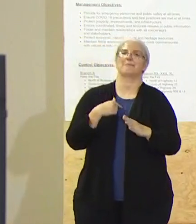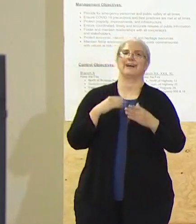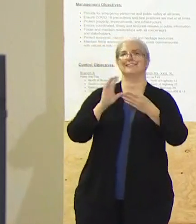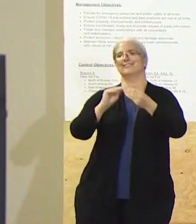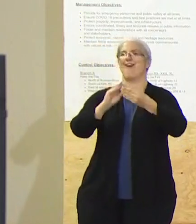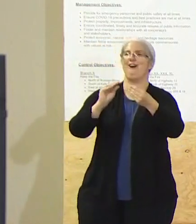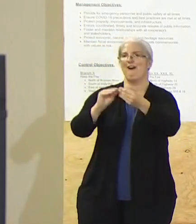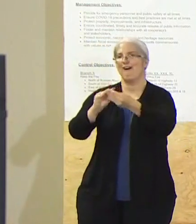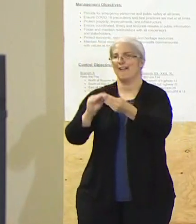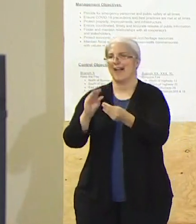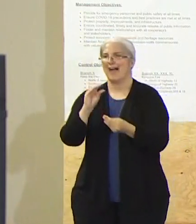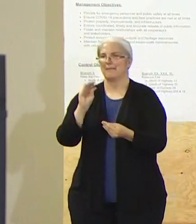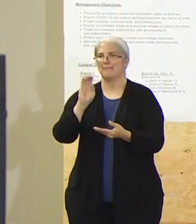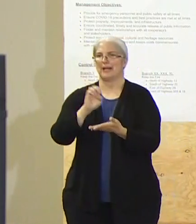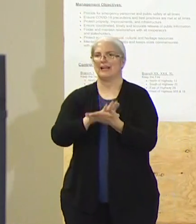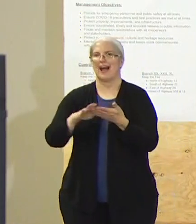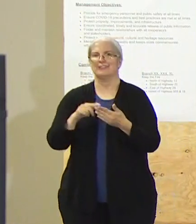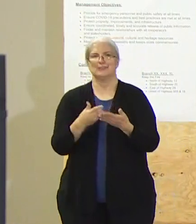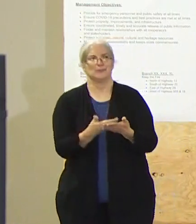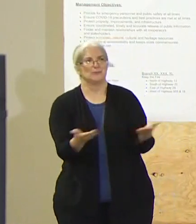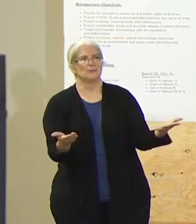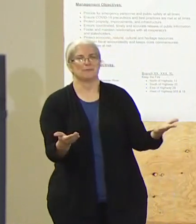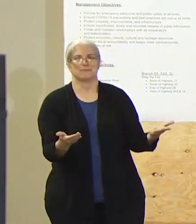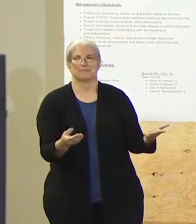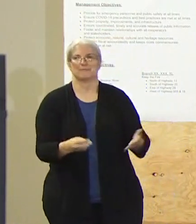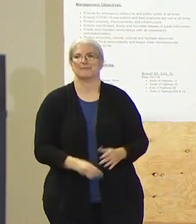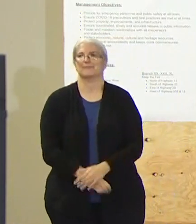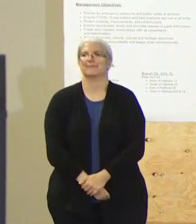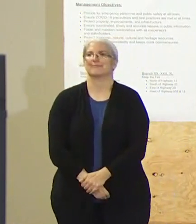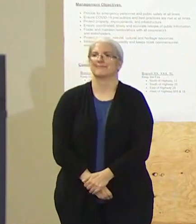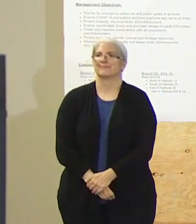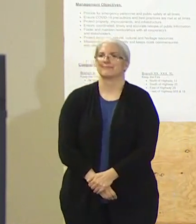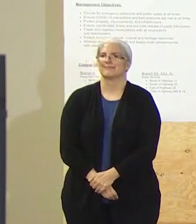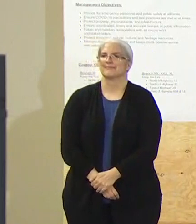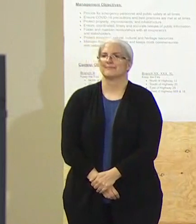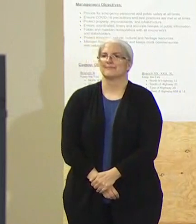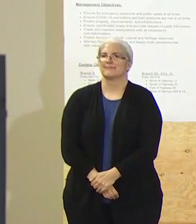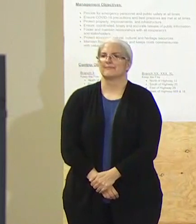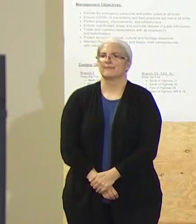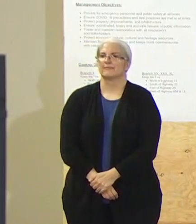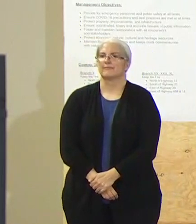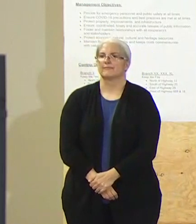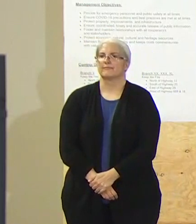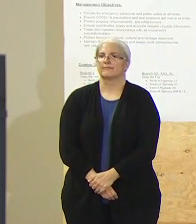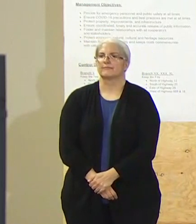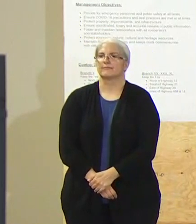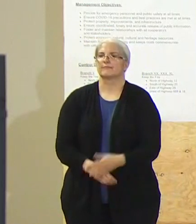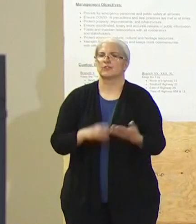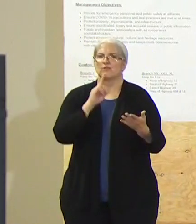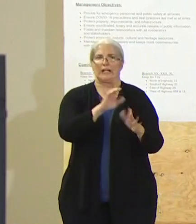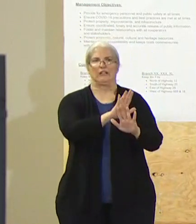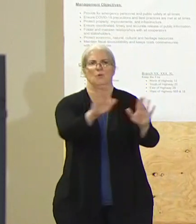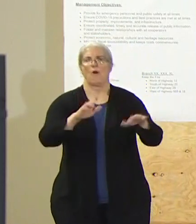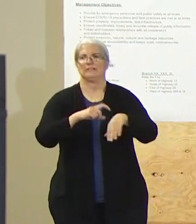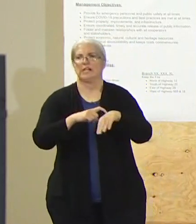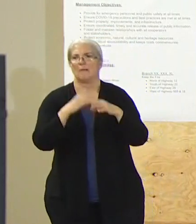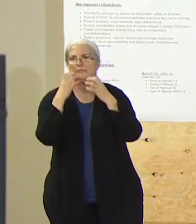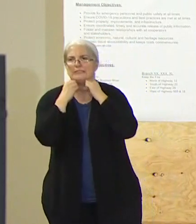to all of you because we're sensitive about your time and we need you all to get back to work. So with that, they can answer every